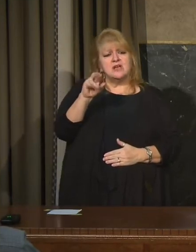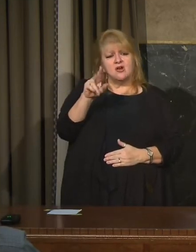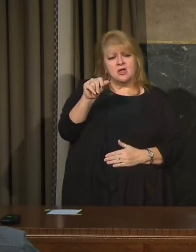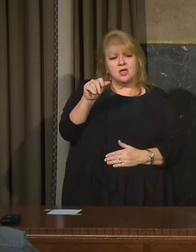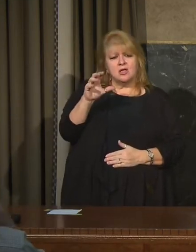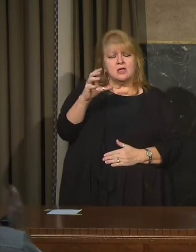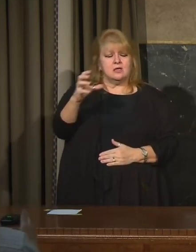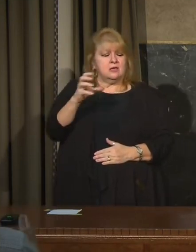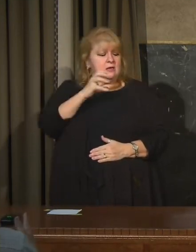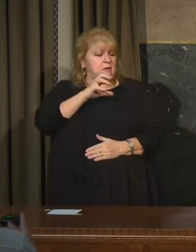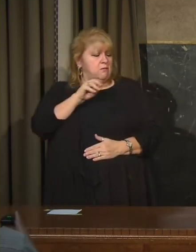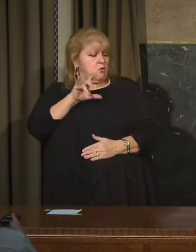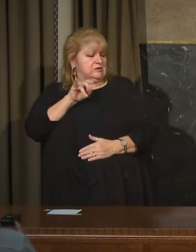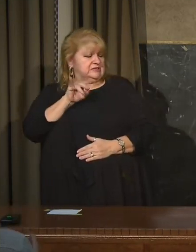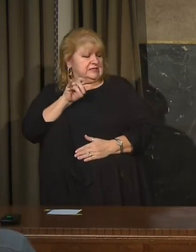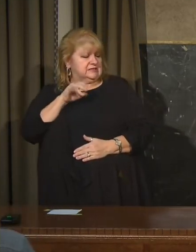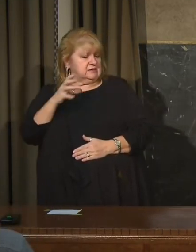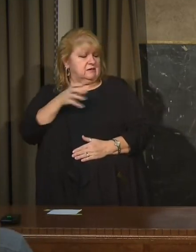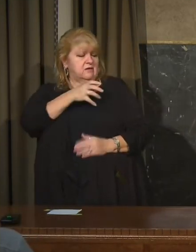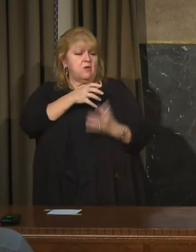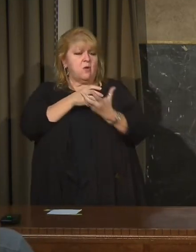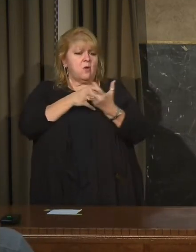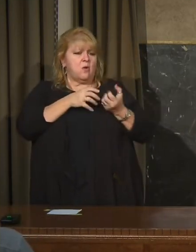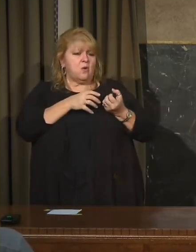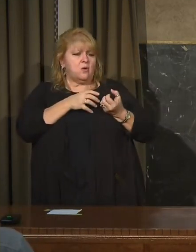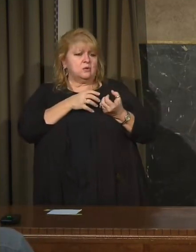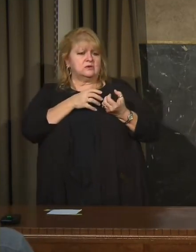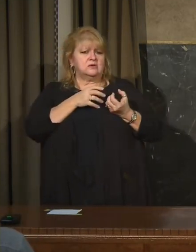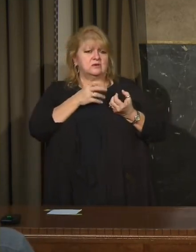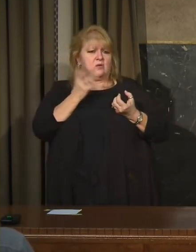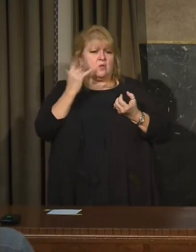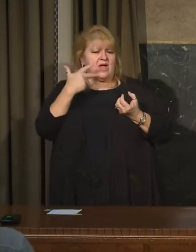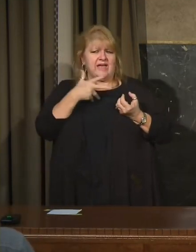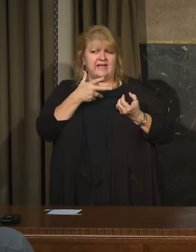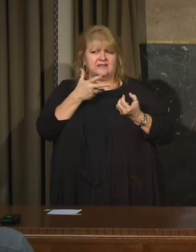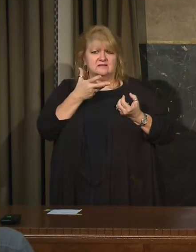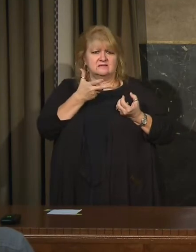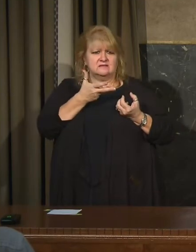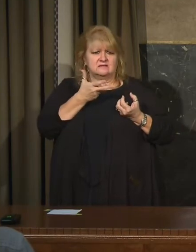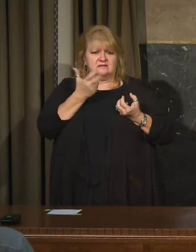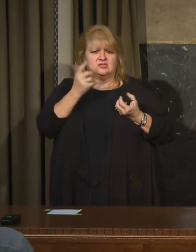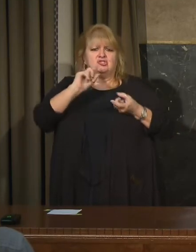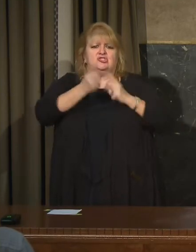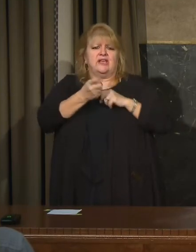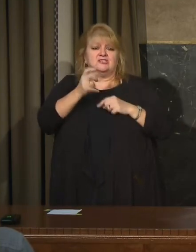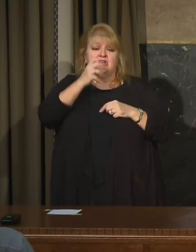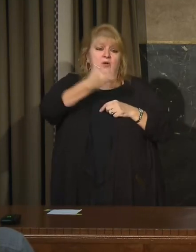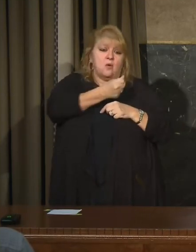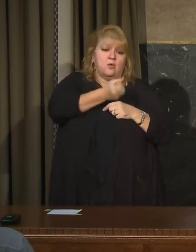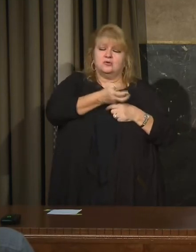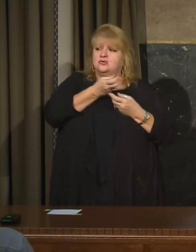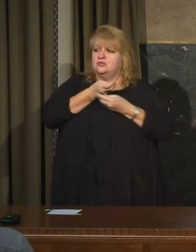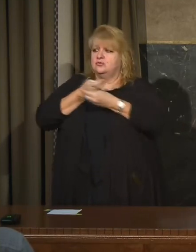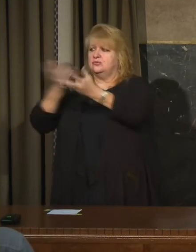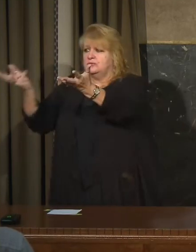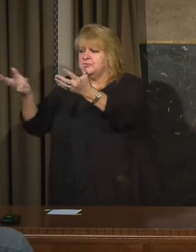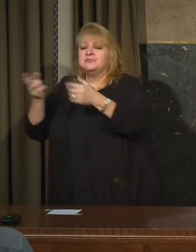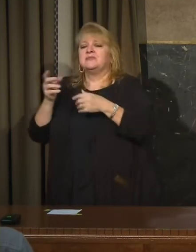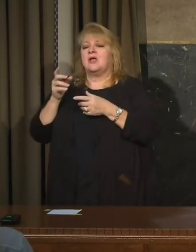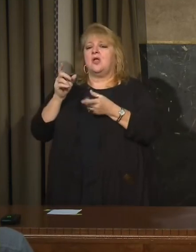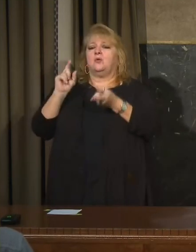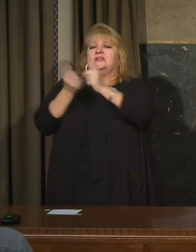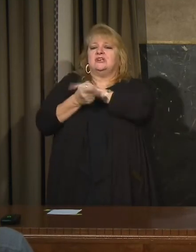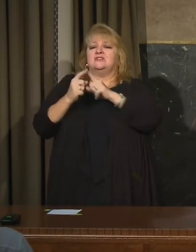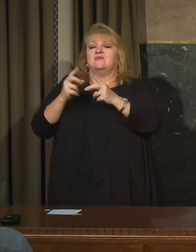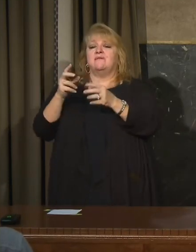Morrison-Dixon. What's happening with them now, and why did you make that change? We just communicated to vaccinating partners, to clinics,